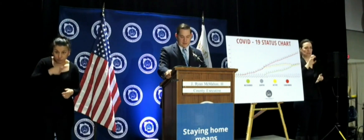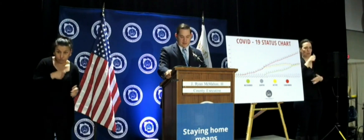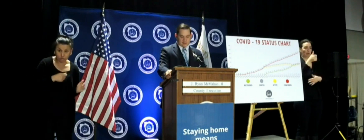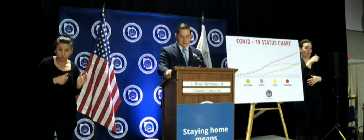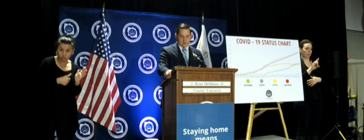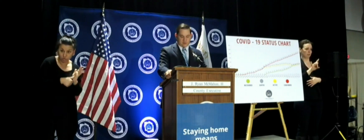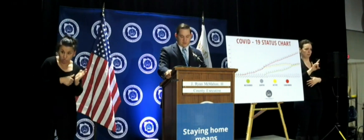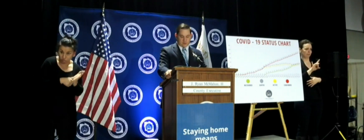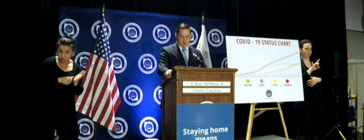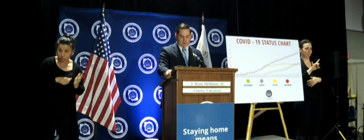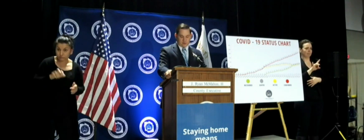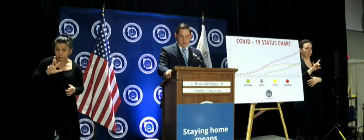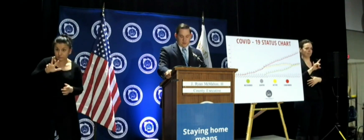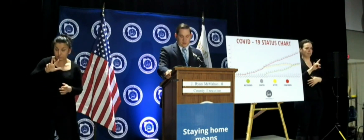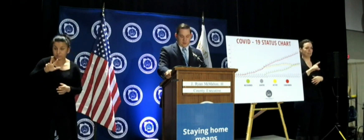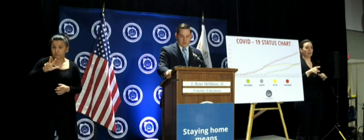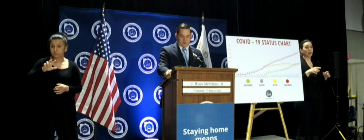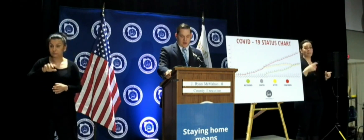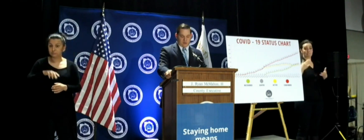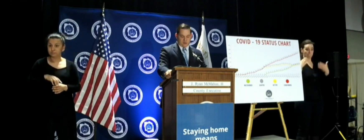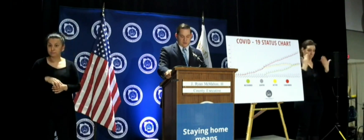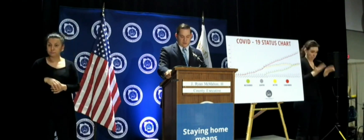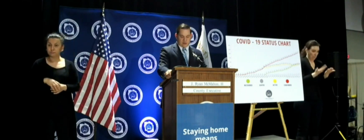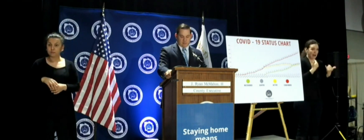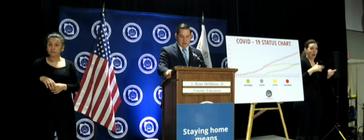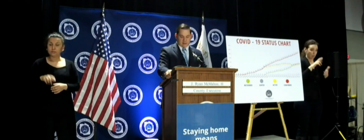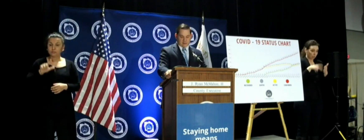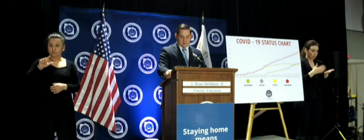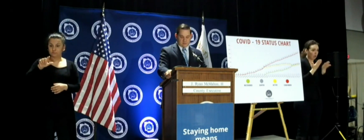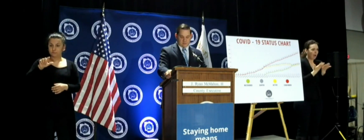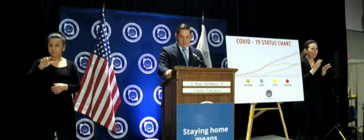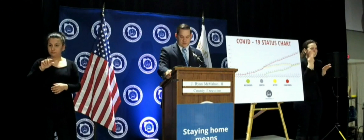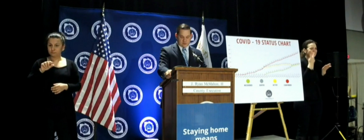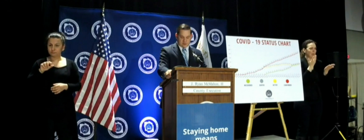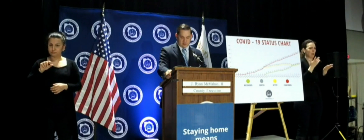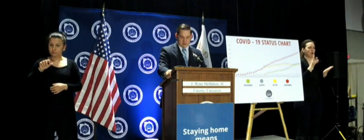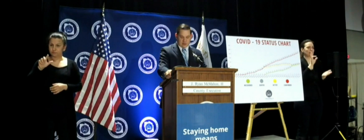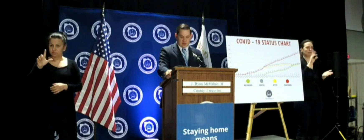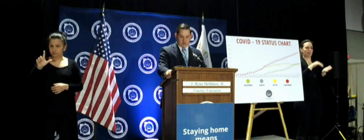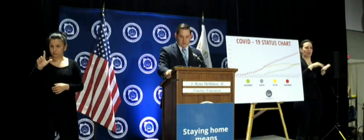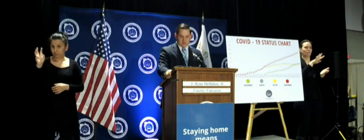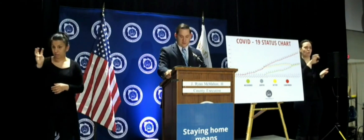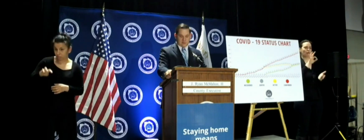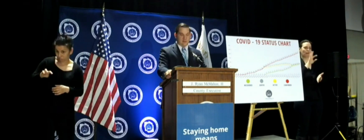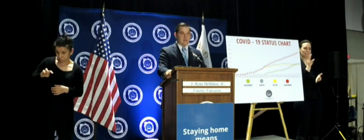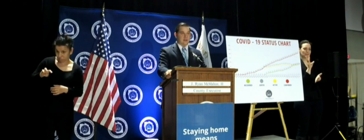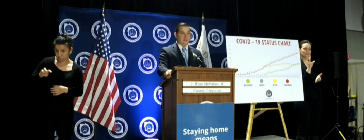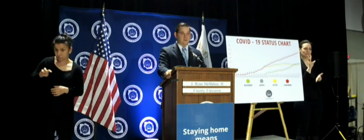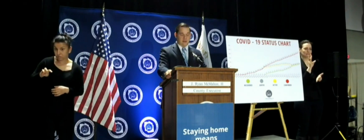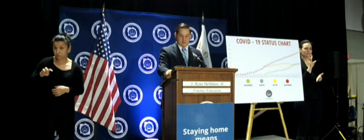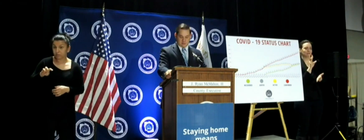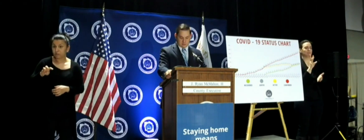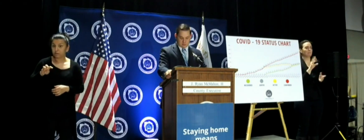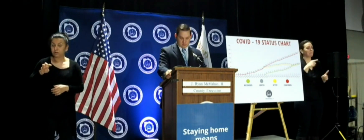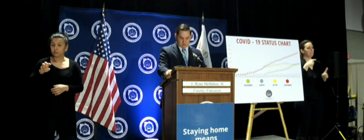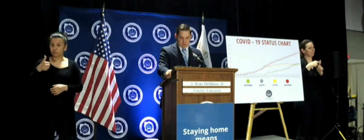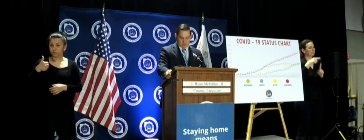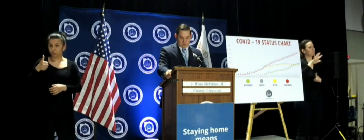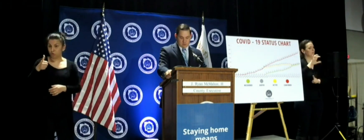7,496 tests have been returned, with 579 positive and 6,917 negative